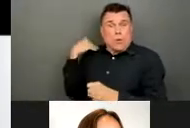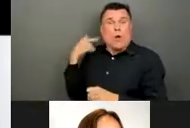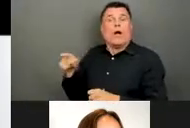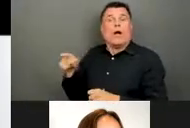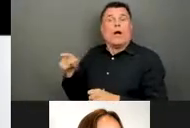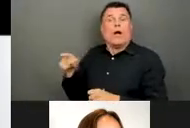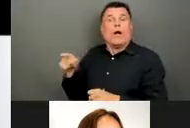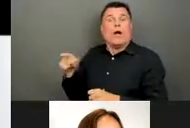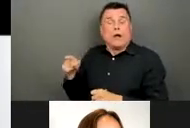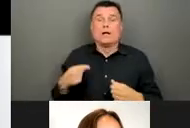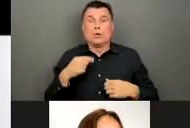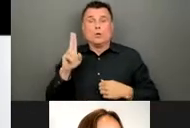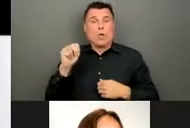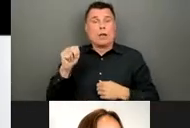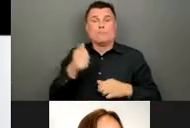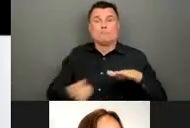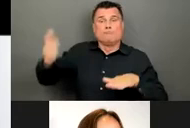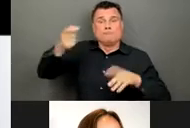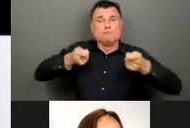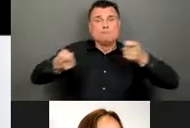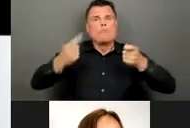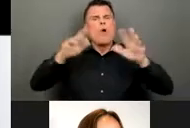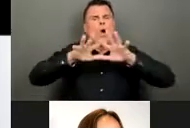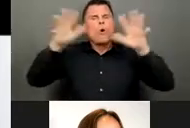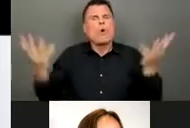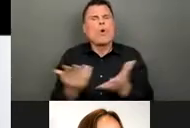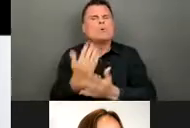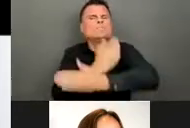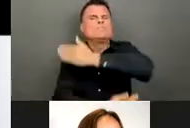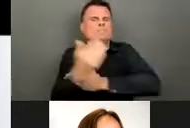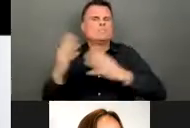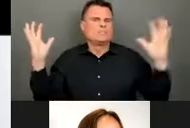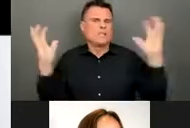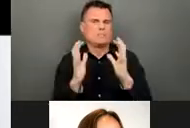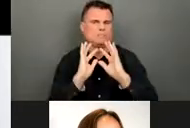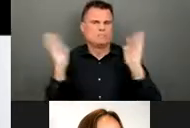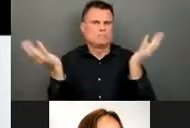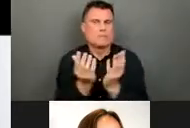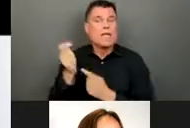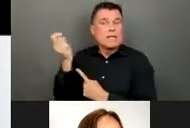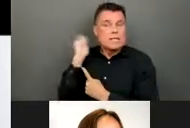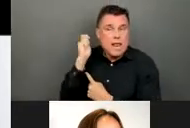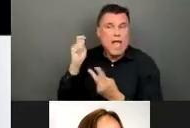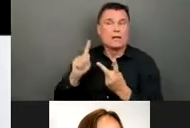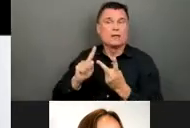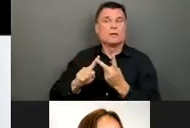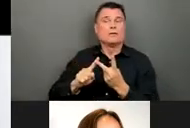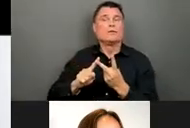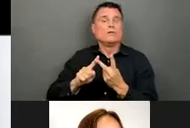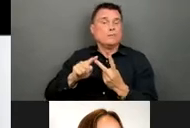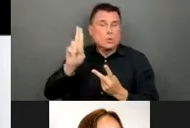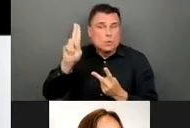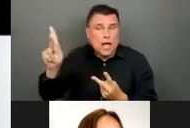Global Disability Summit, co-hosted by the governments of Kenya, the United Kingdom, and the International Disability